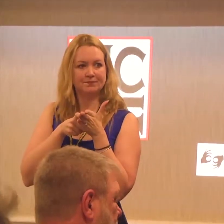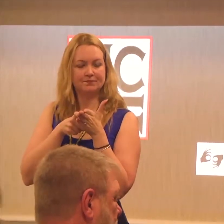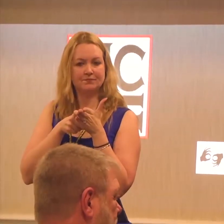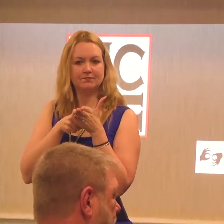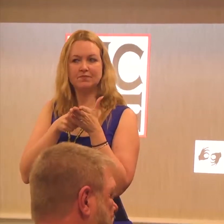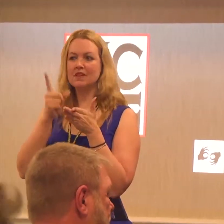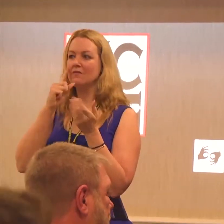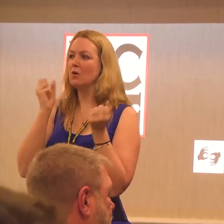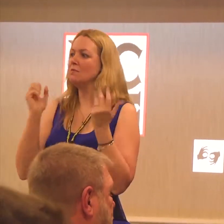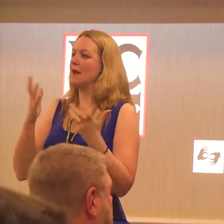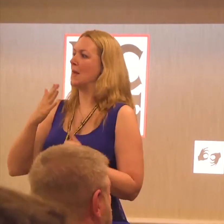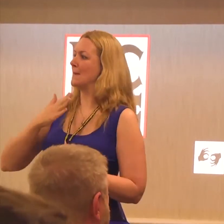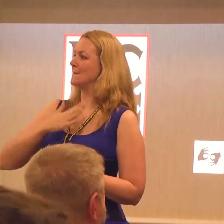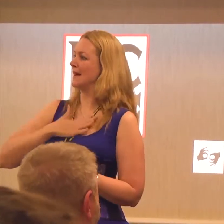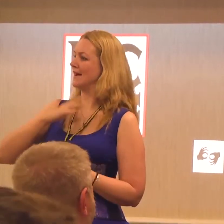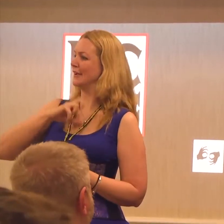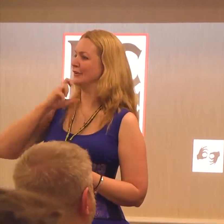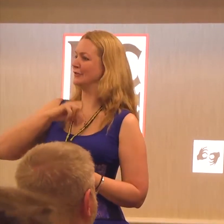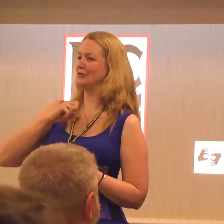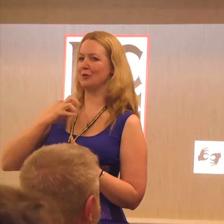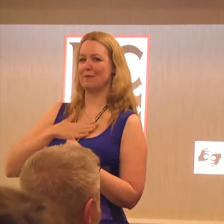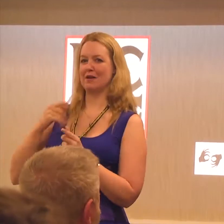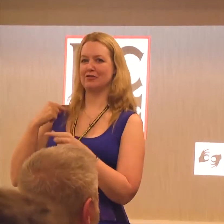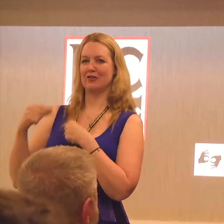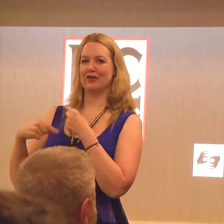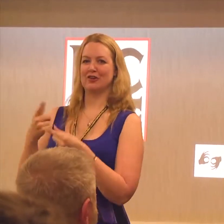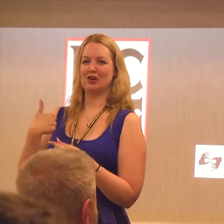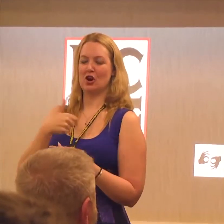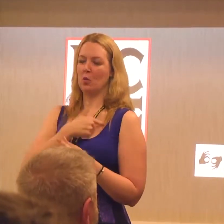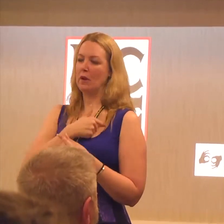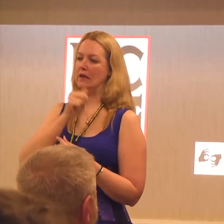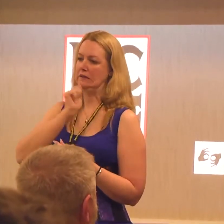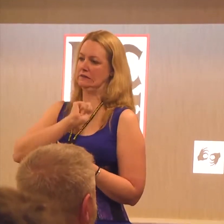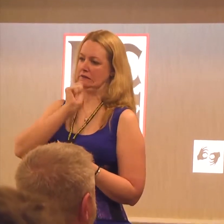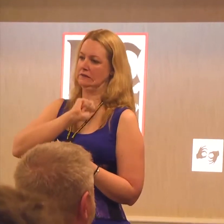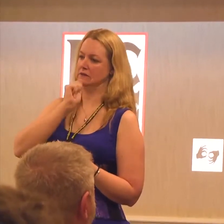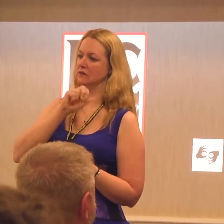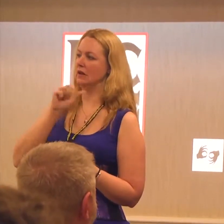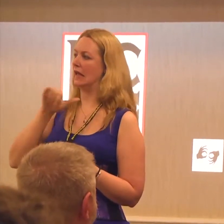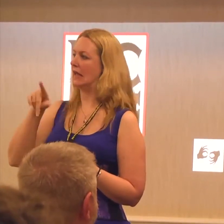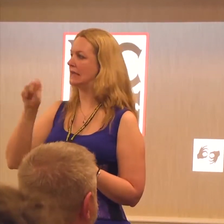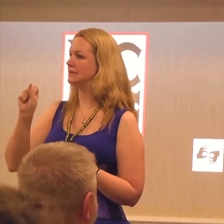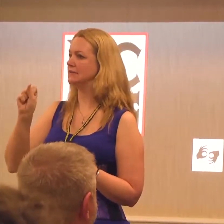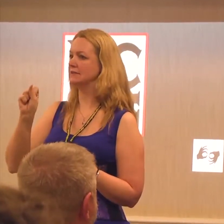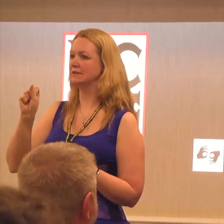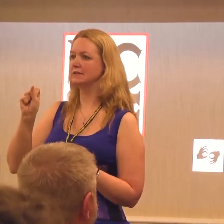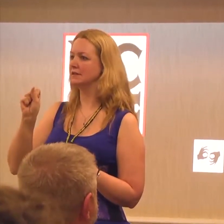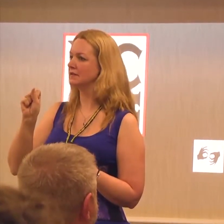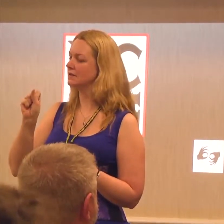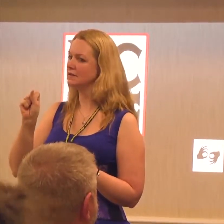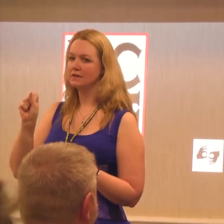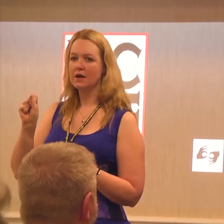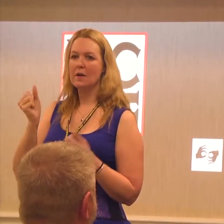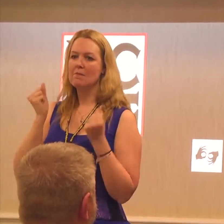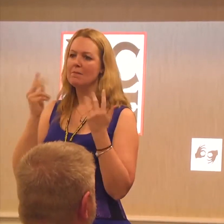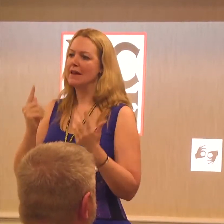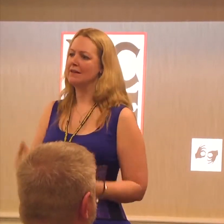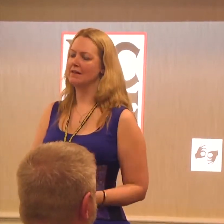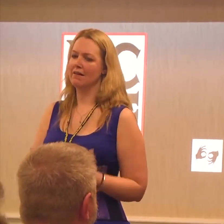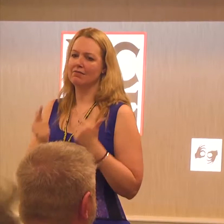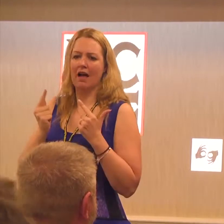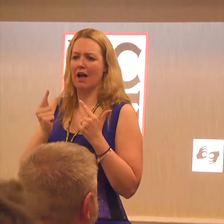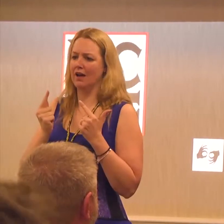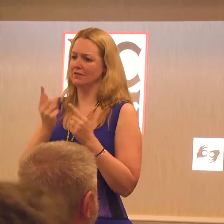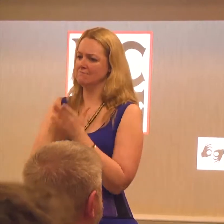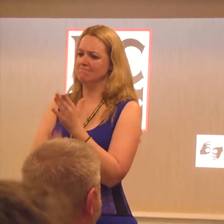For many of my generation, we lived through the mass AIDS epidemic which wiped out and took away the lives of so many of our